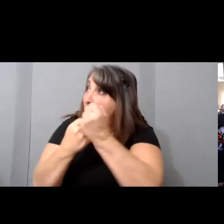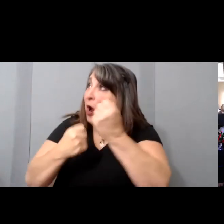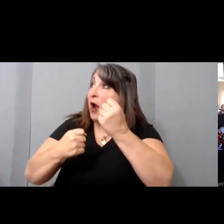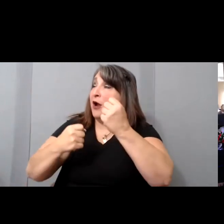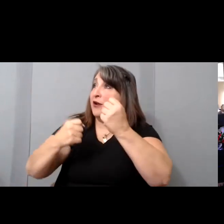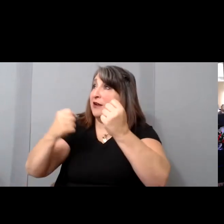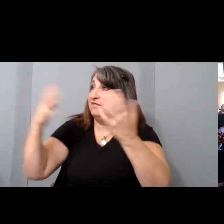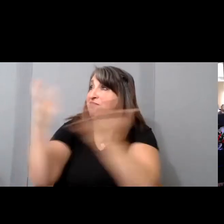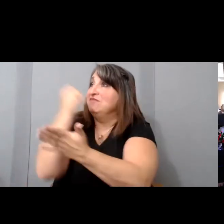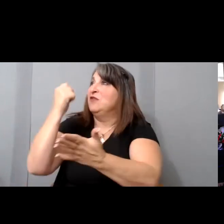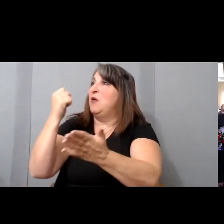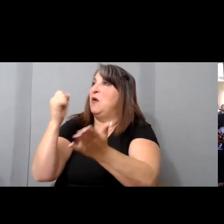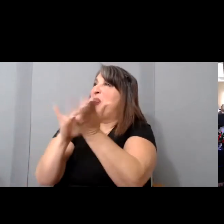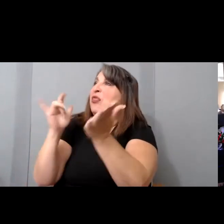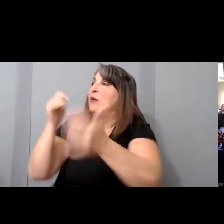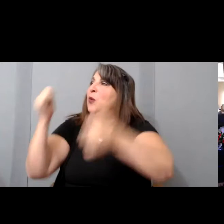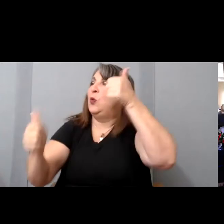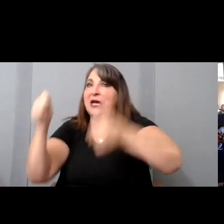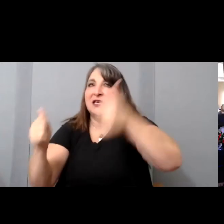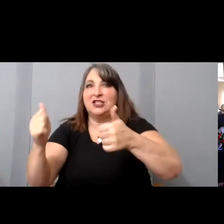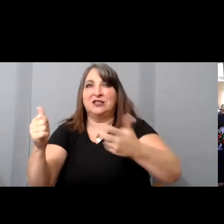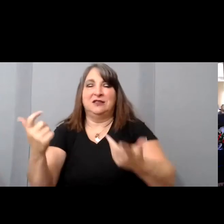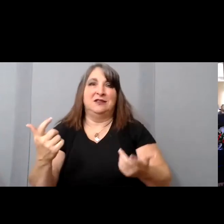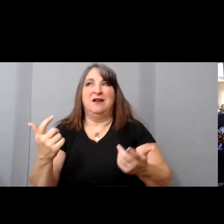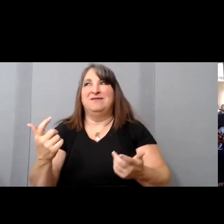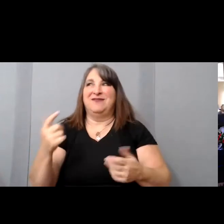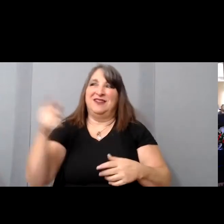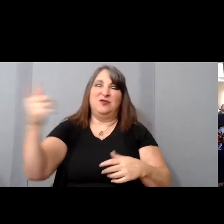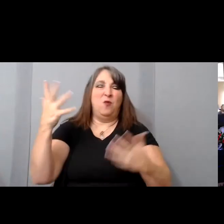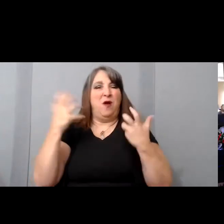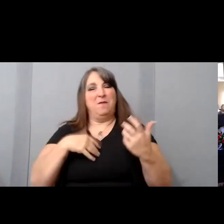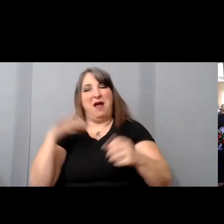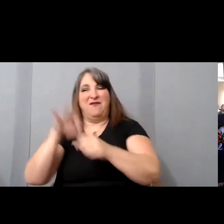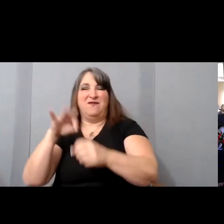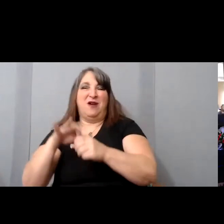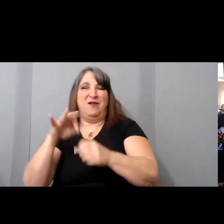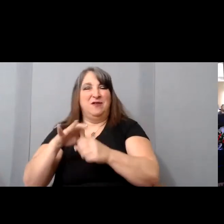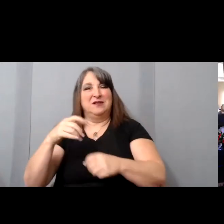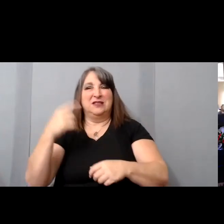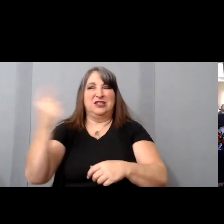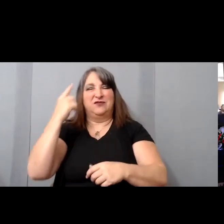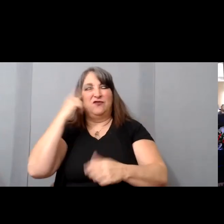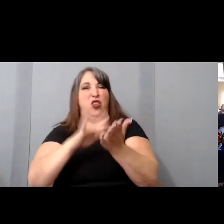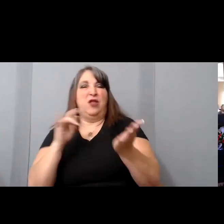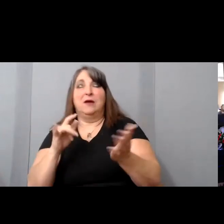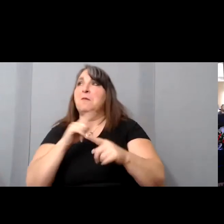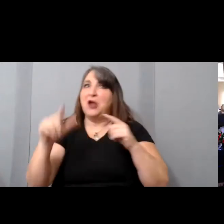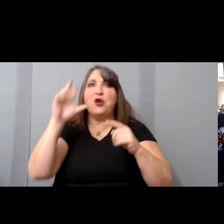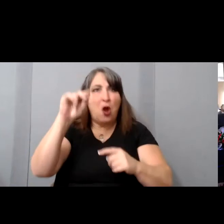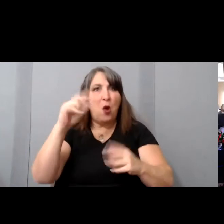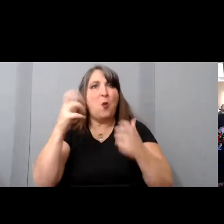more than them thinking, oh, I've been taken advantage of for my vote. They say, no, I'm influencing decisions, and those decisions will benefit